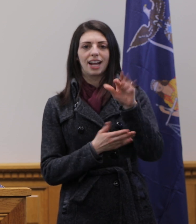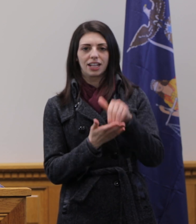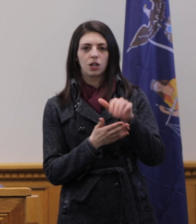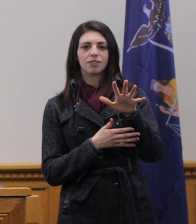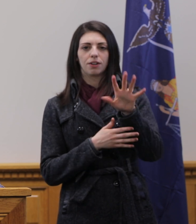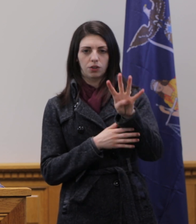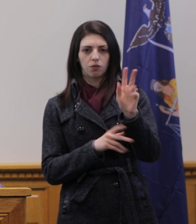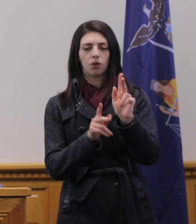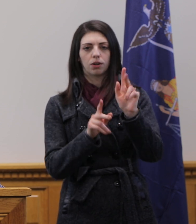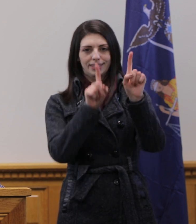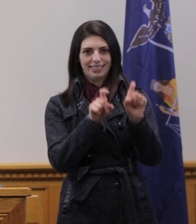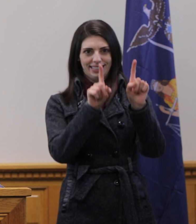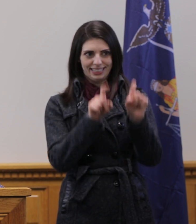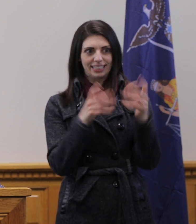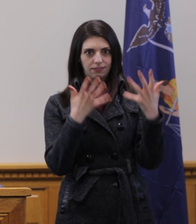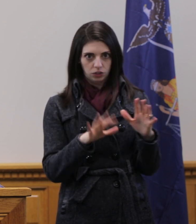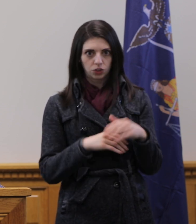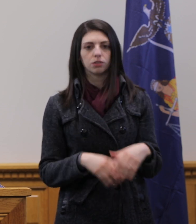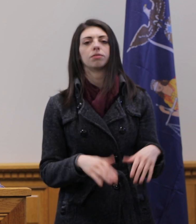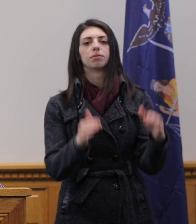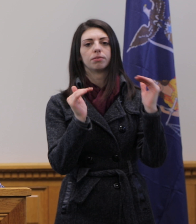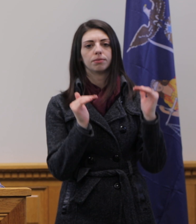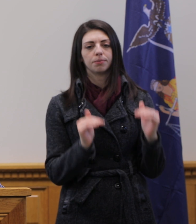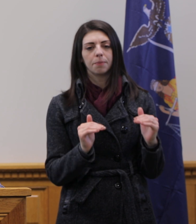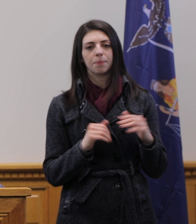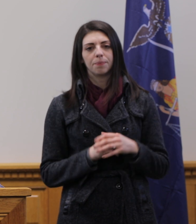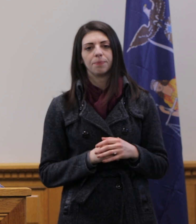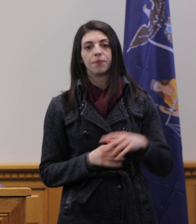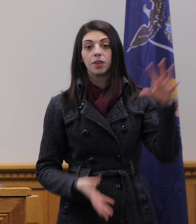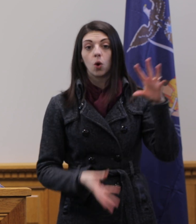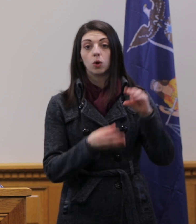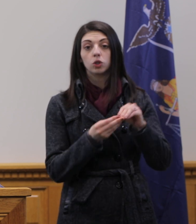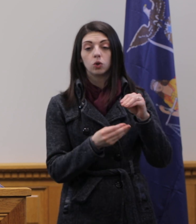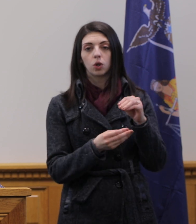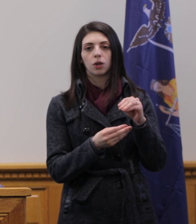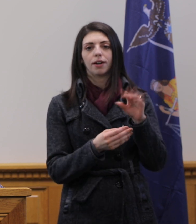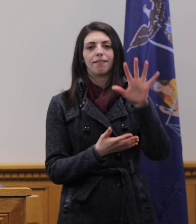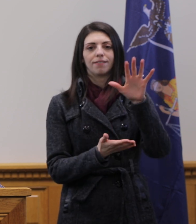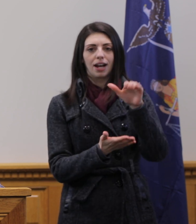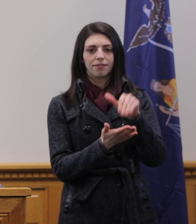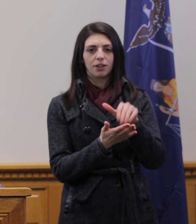129,054 COVID-19 tests run. We've had